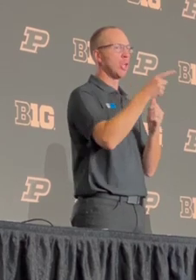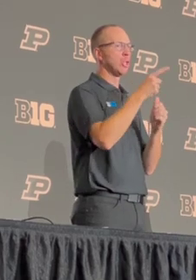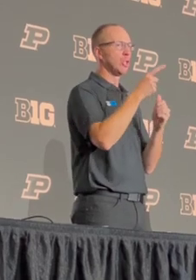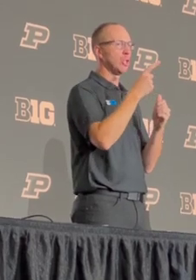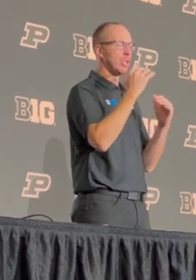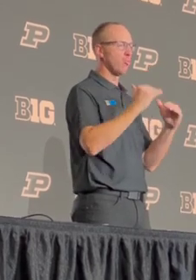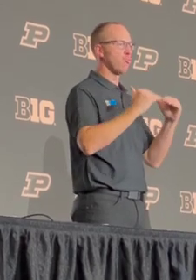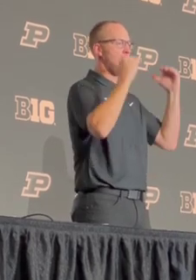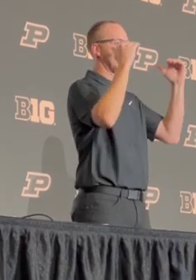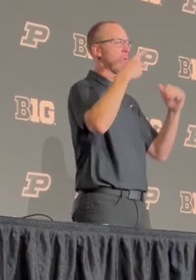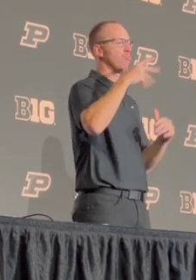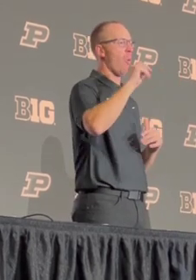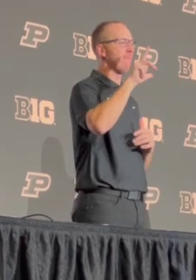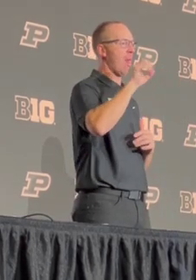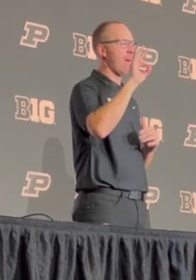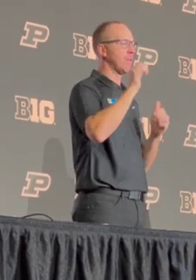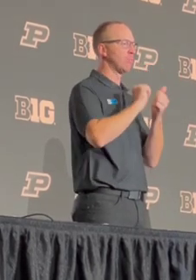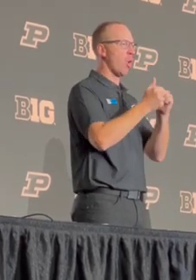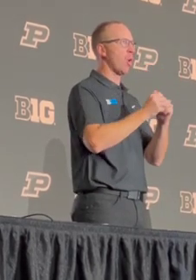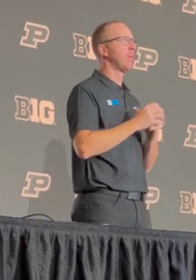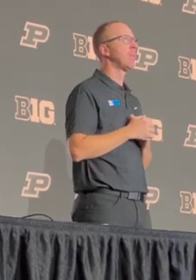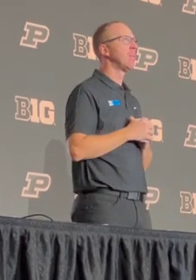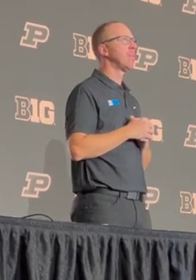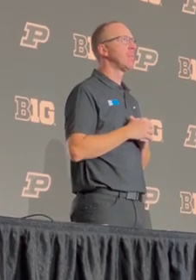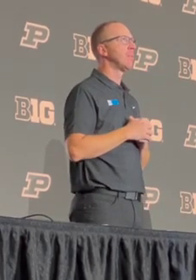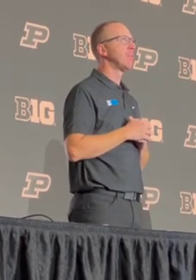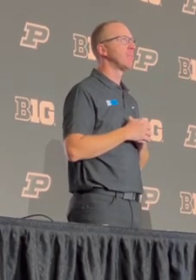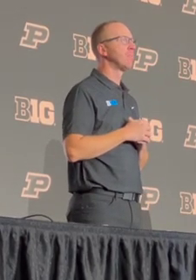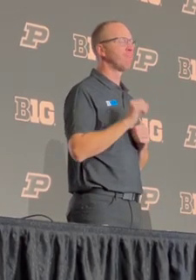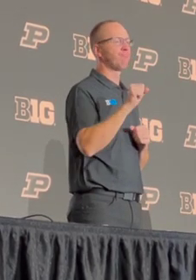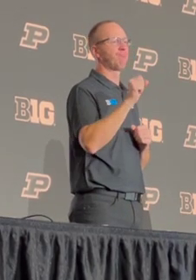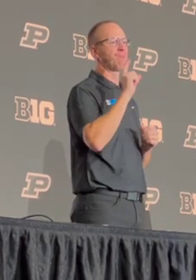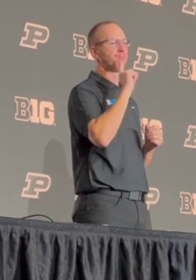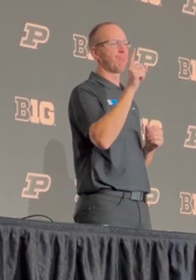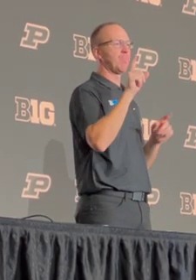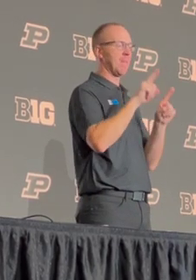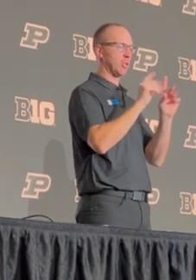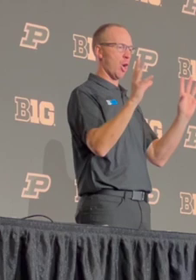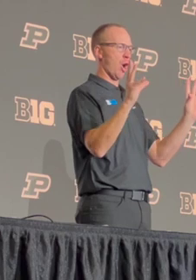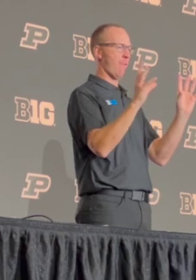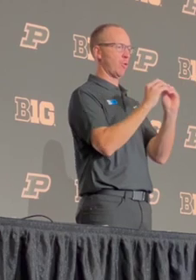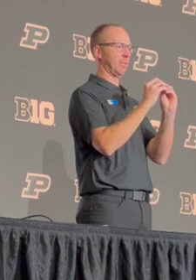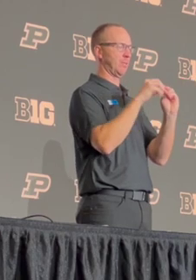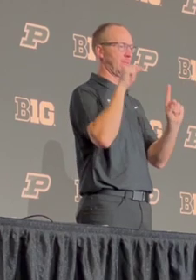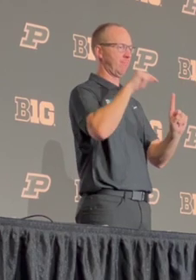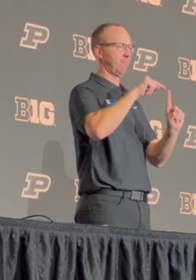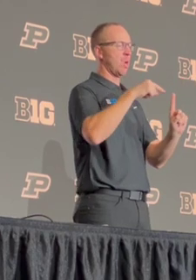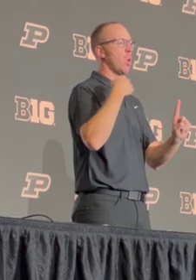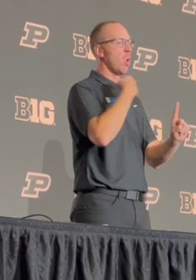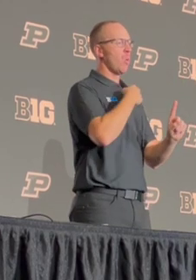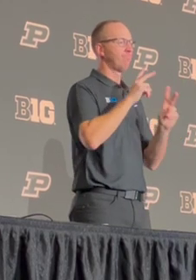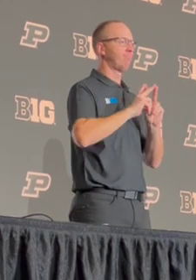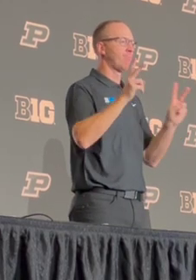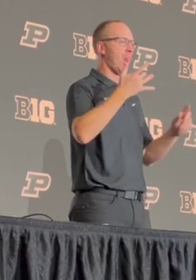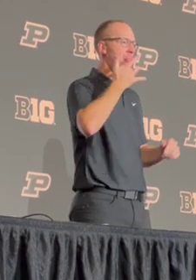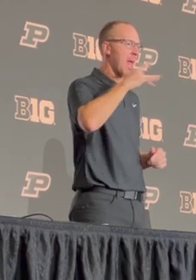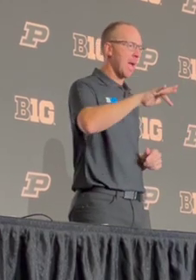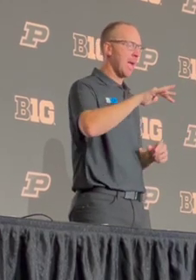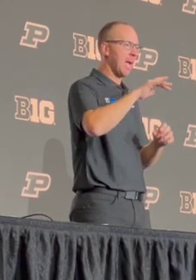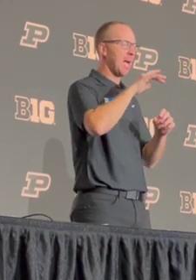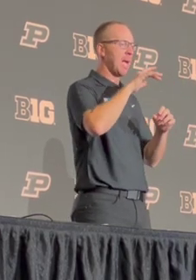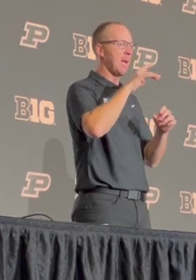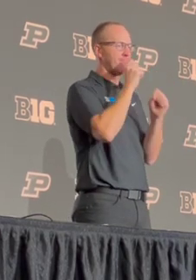kind of raised the profile of the sport? Yeah, you know, as a conference, we're extremely lucky and